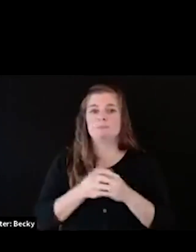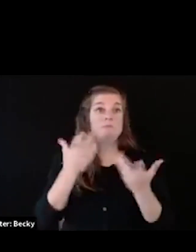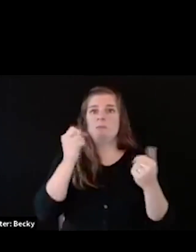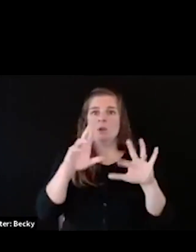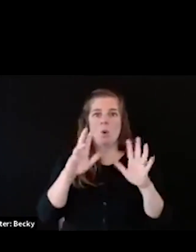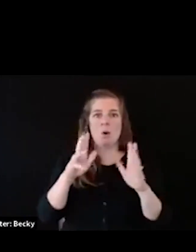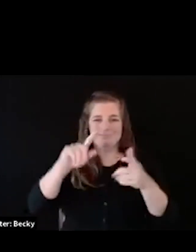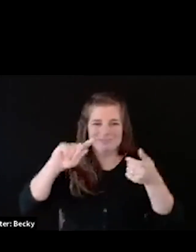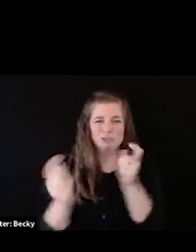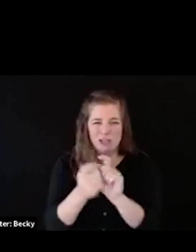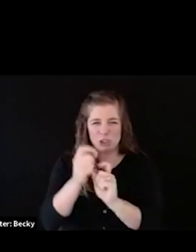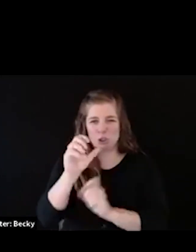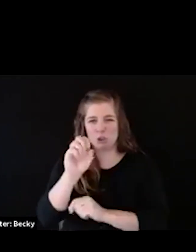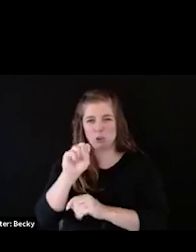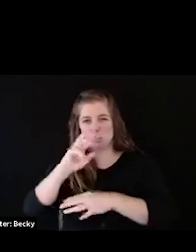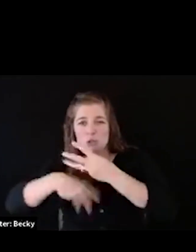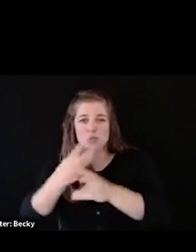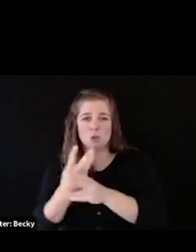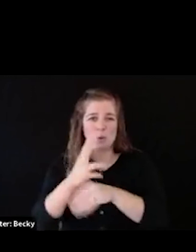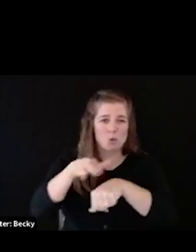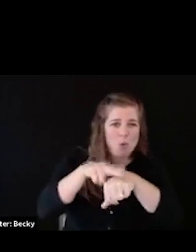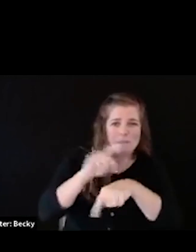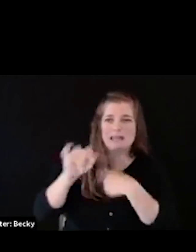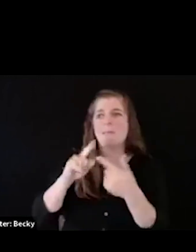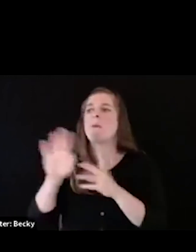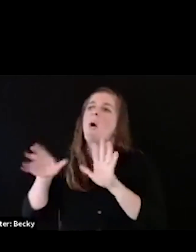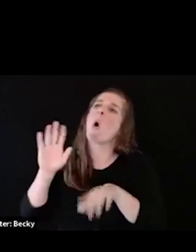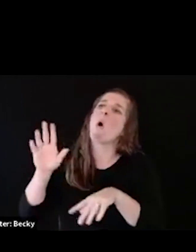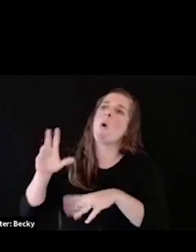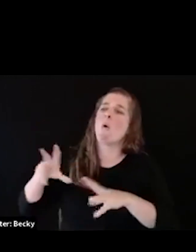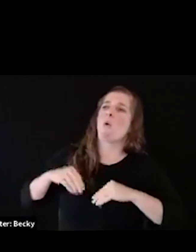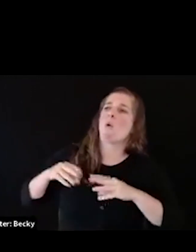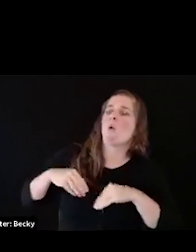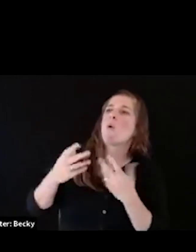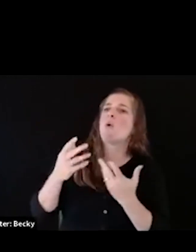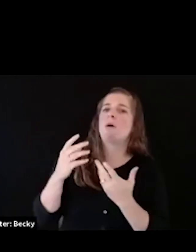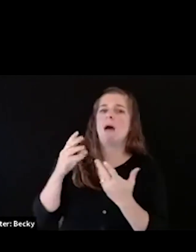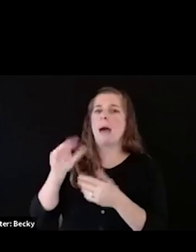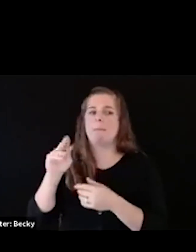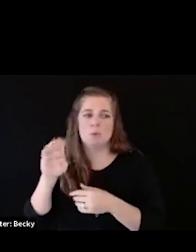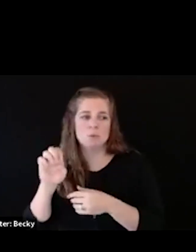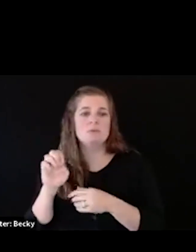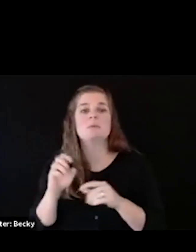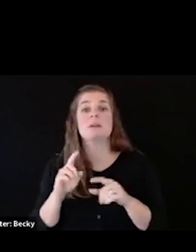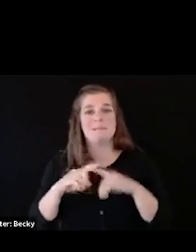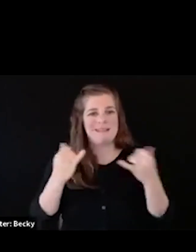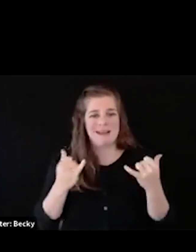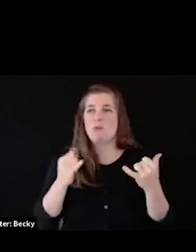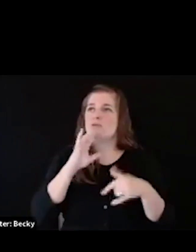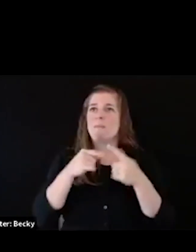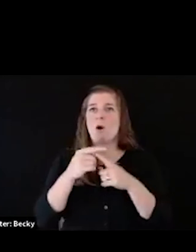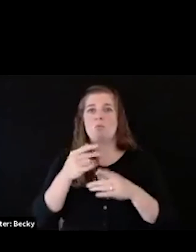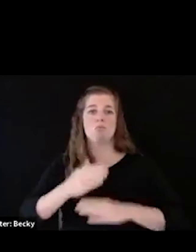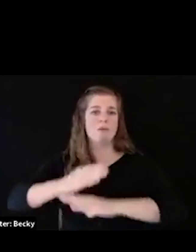social norms change around the acceptability of abuse and sexual violence. And to the extent that there is such a thing as prevention programming